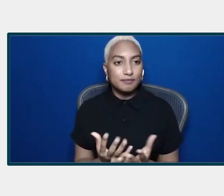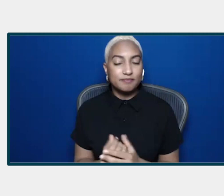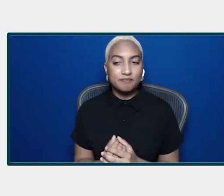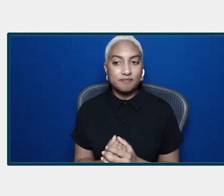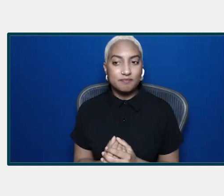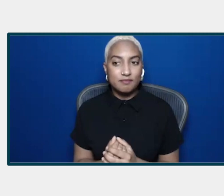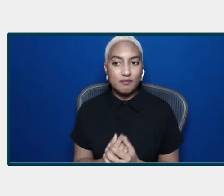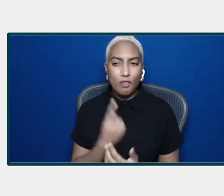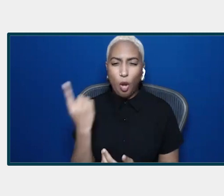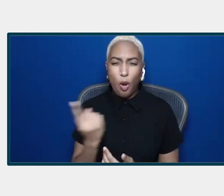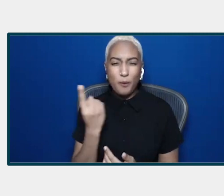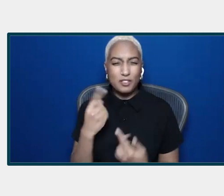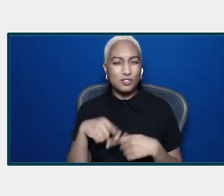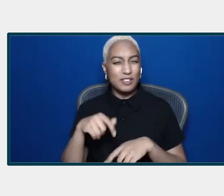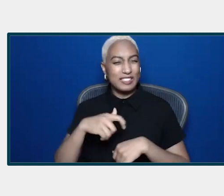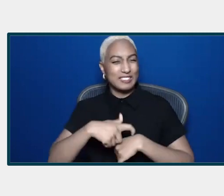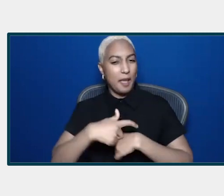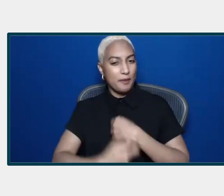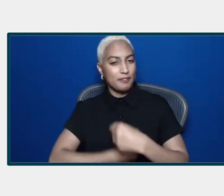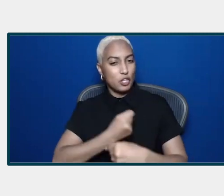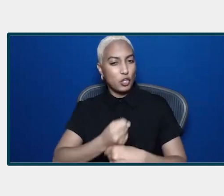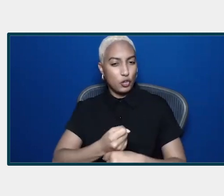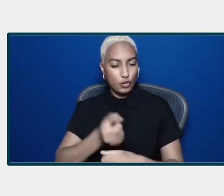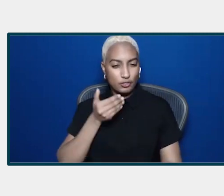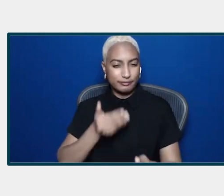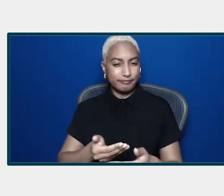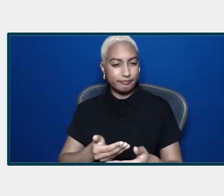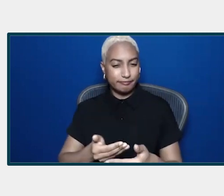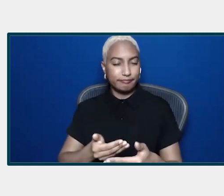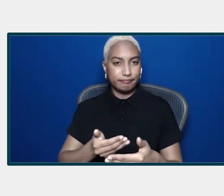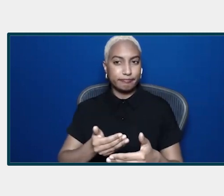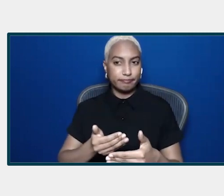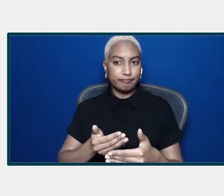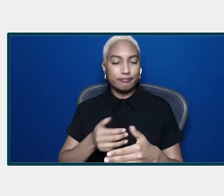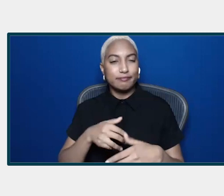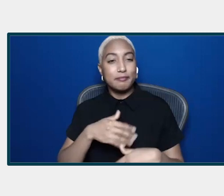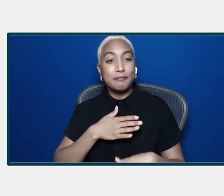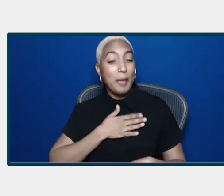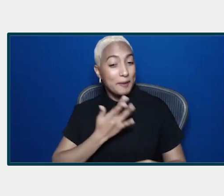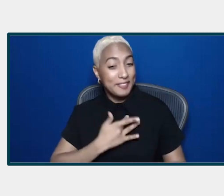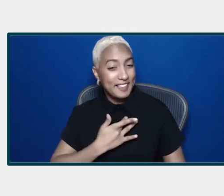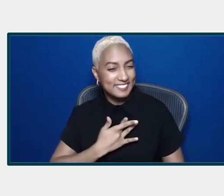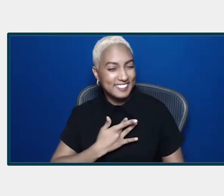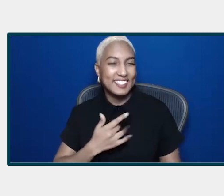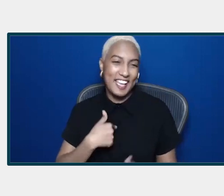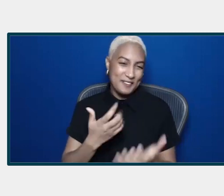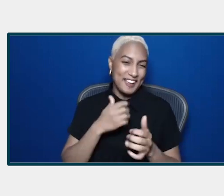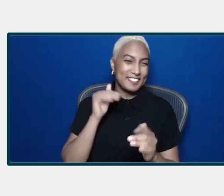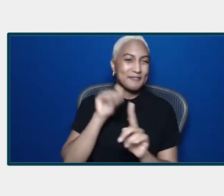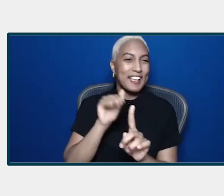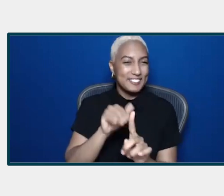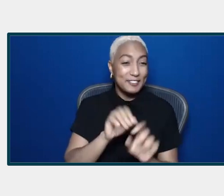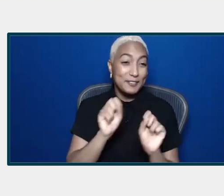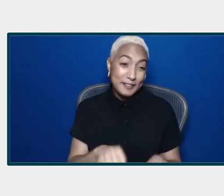presents and just kidding. My birthday is coming up, but why I remind you of that is that I happen to be born